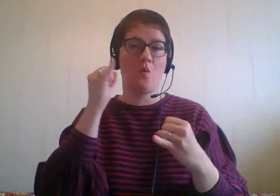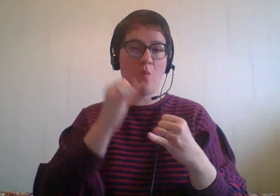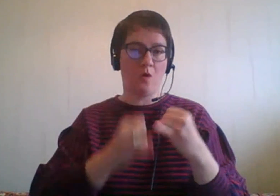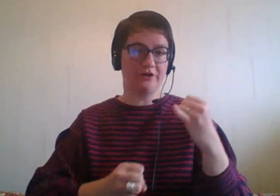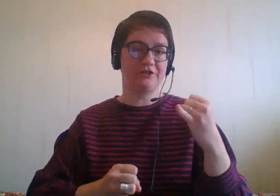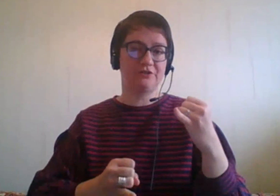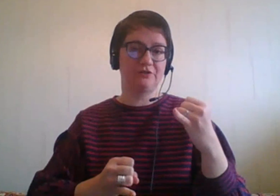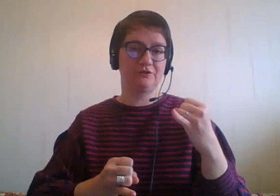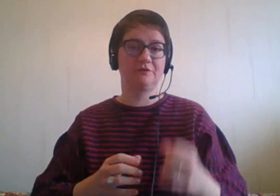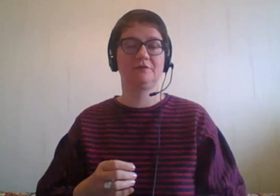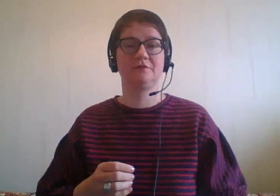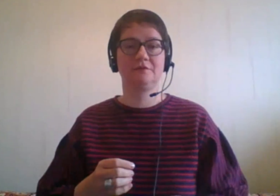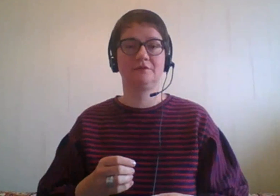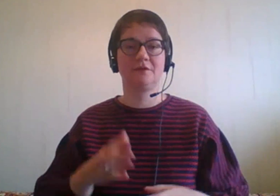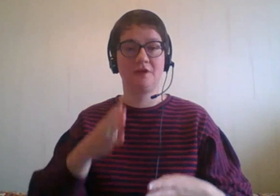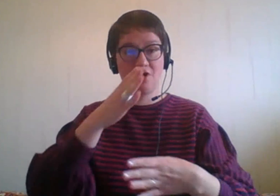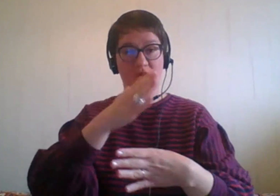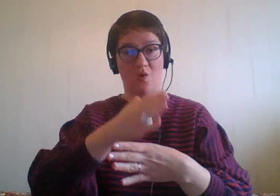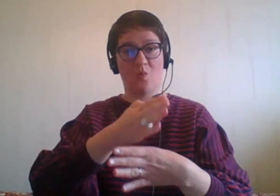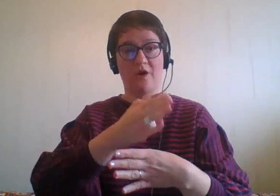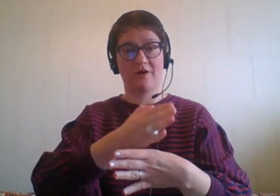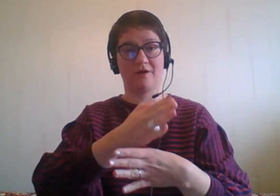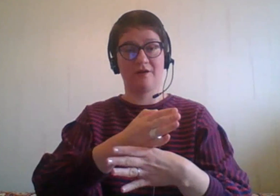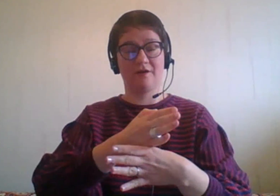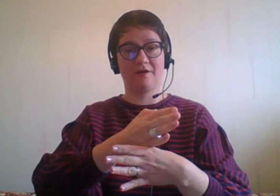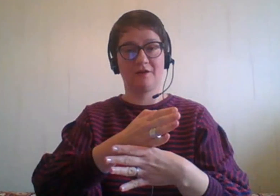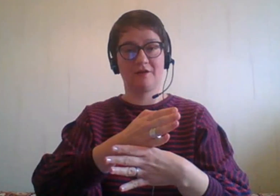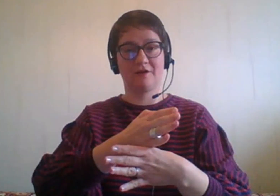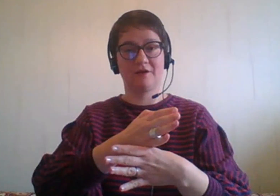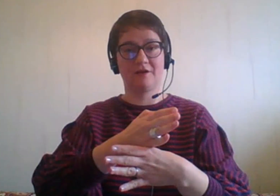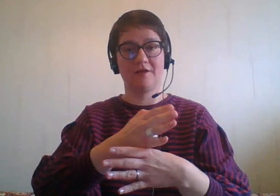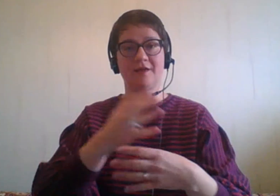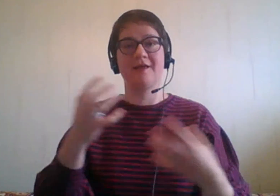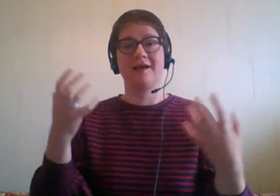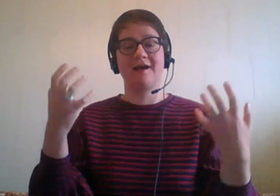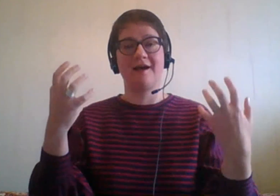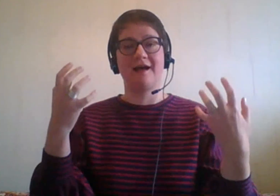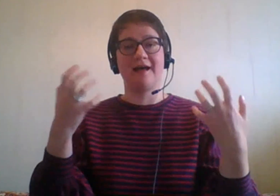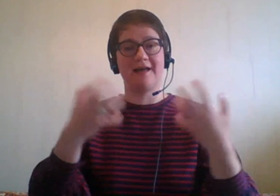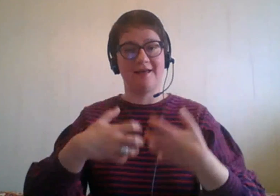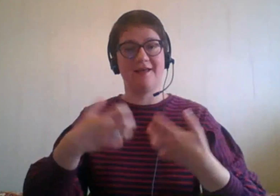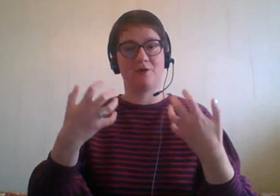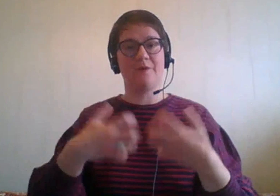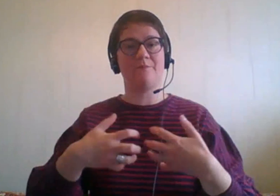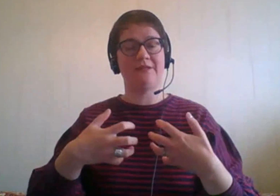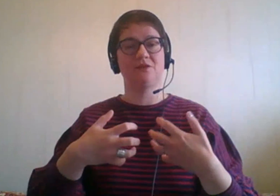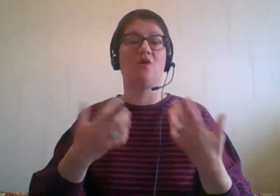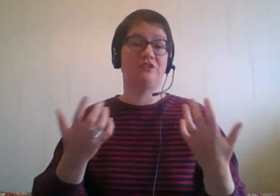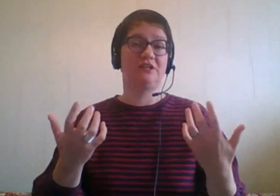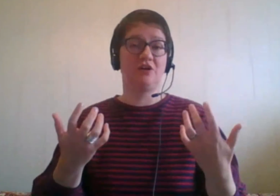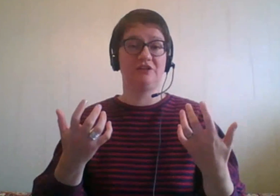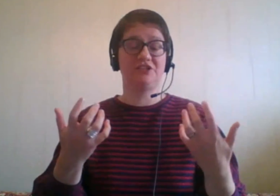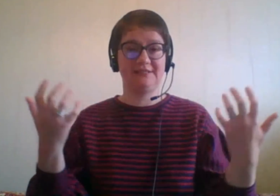worse, work, equipment or technology, the